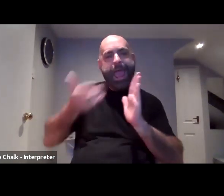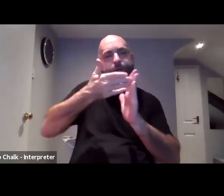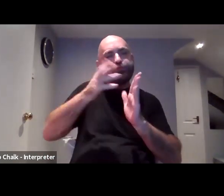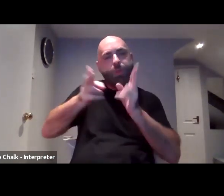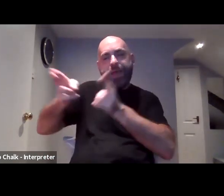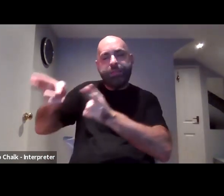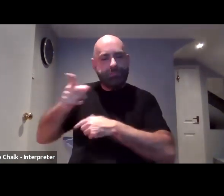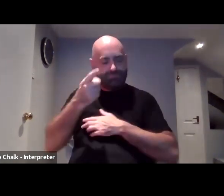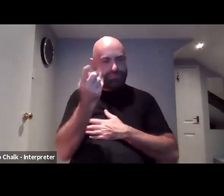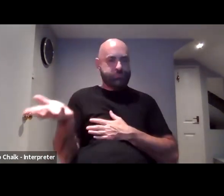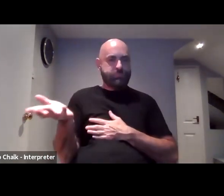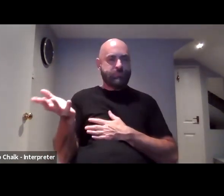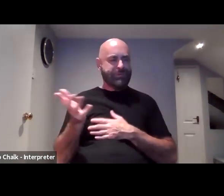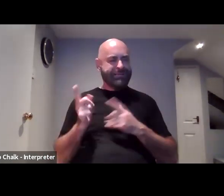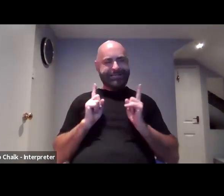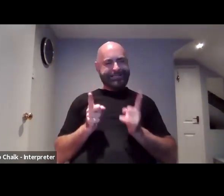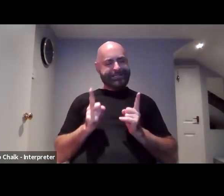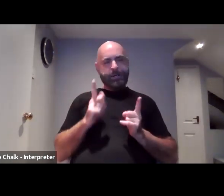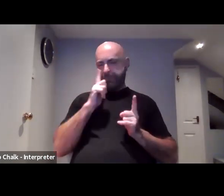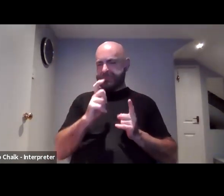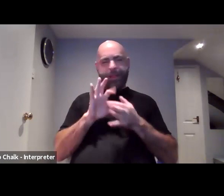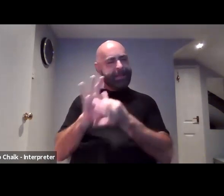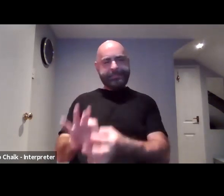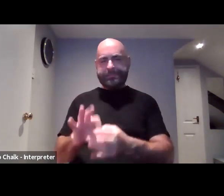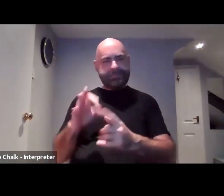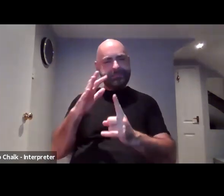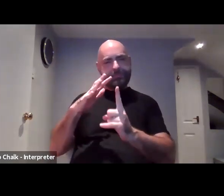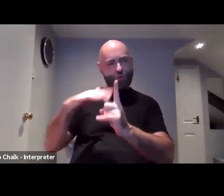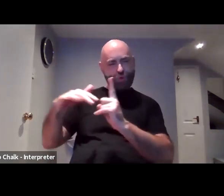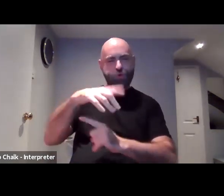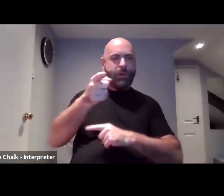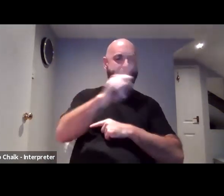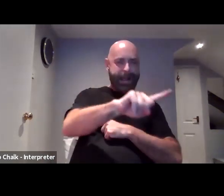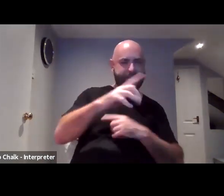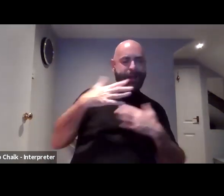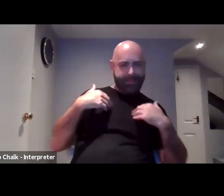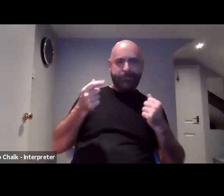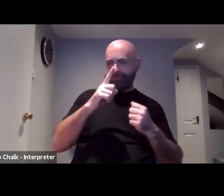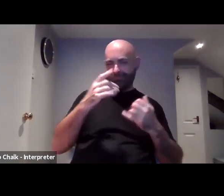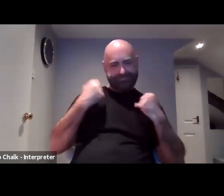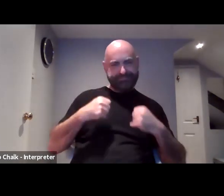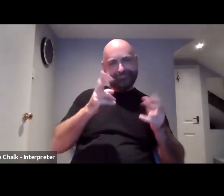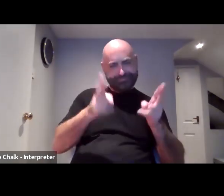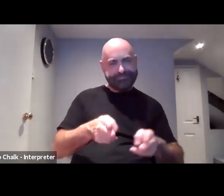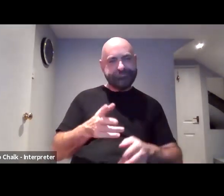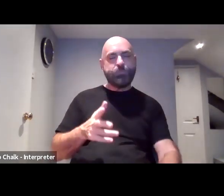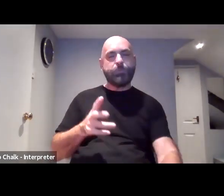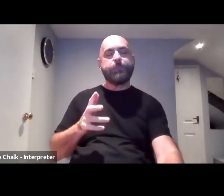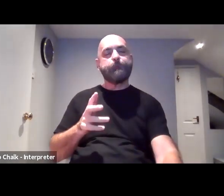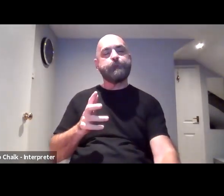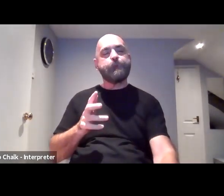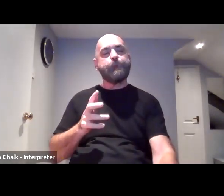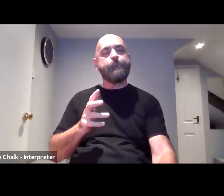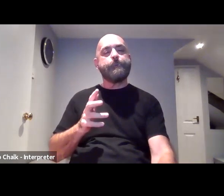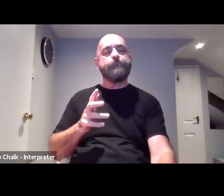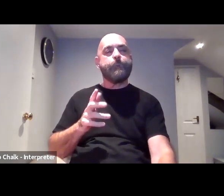mortality. Can these two things be linked? And I think they can. And I think the link could work